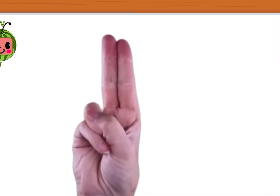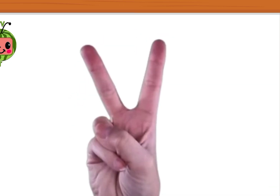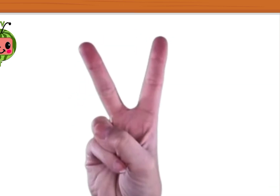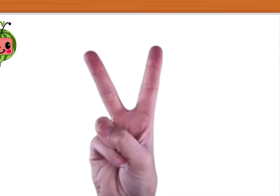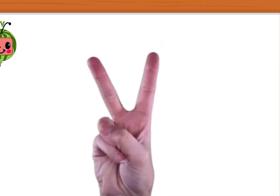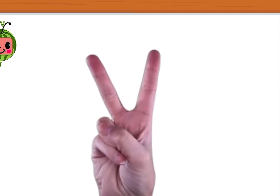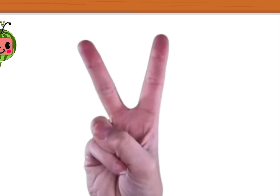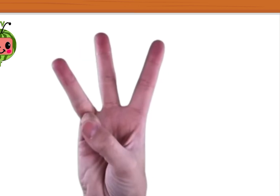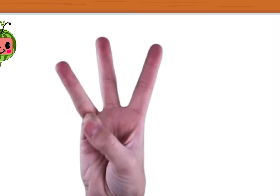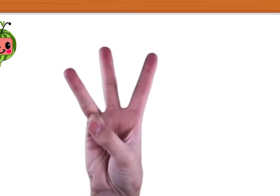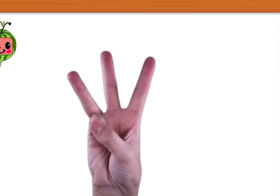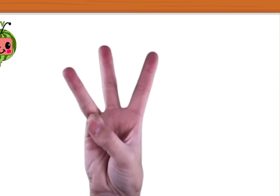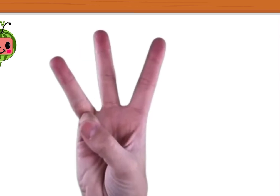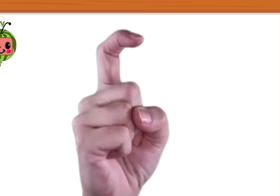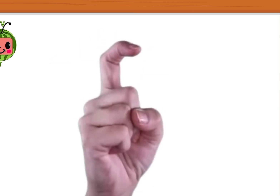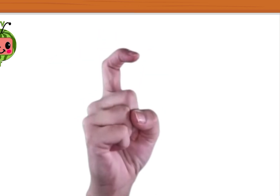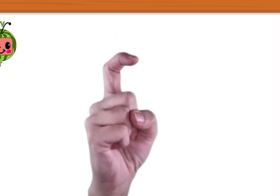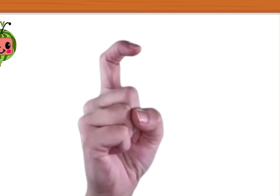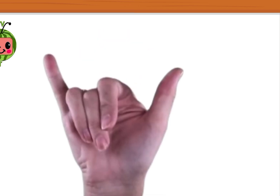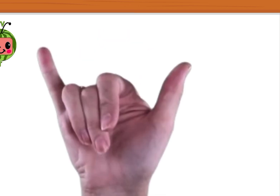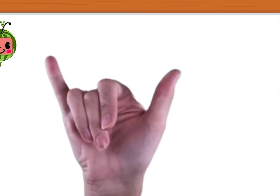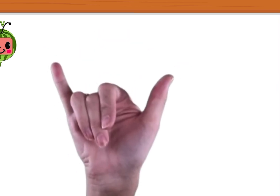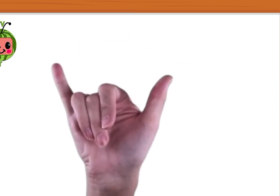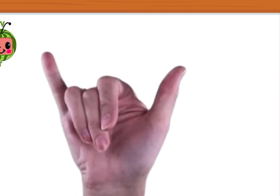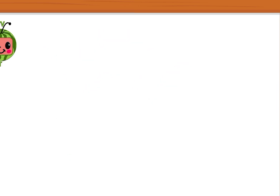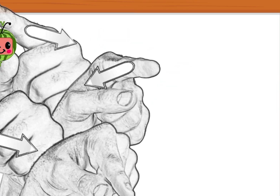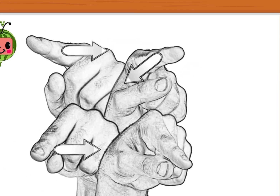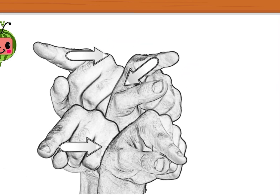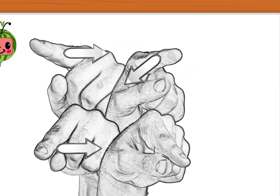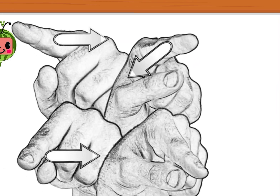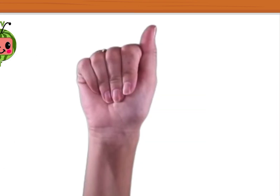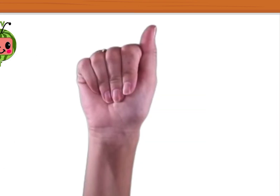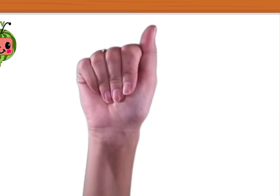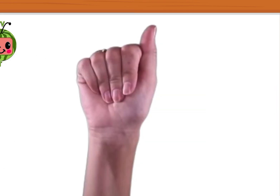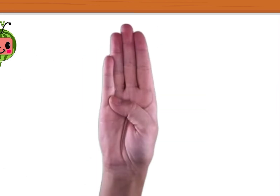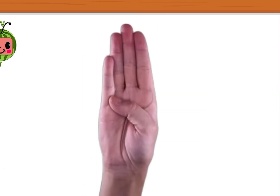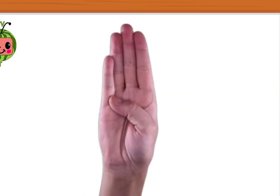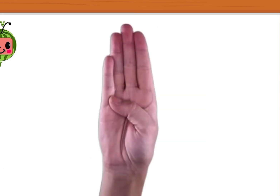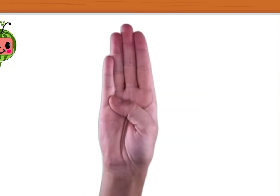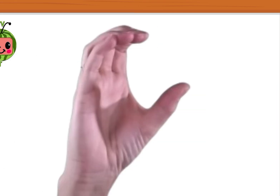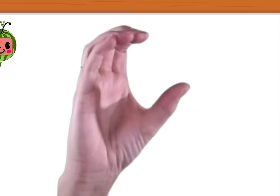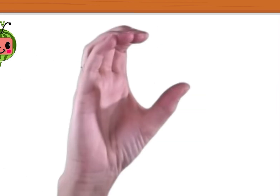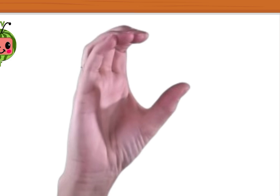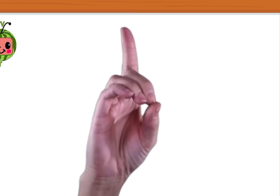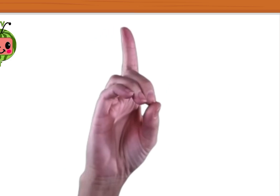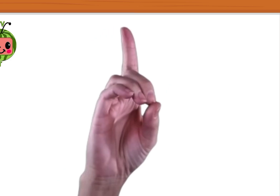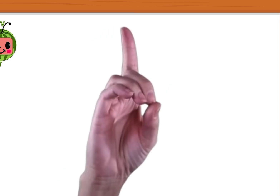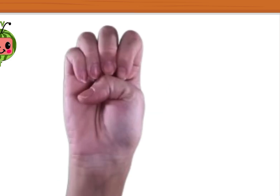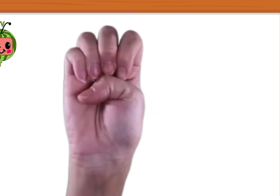V, W, X, Y, and Z. A, B, C, D, E,